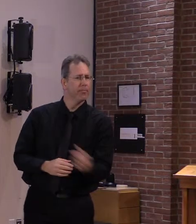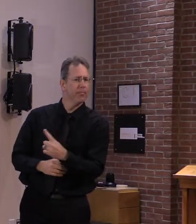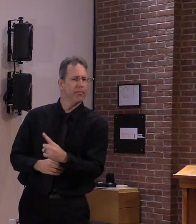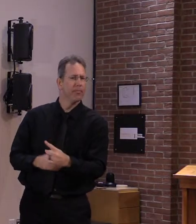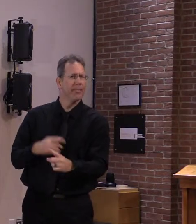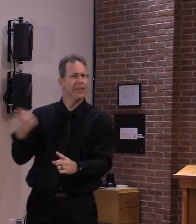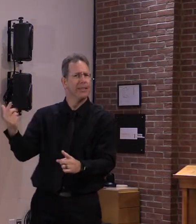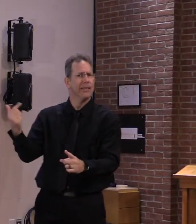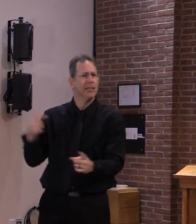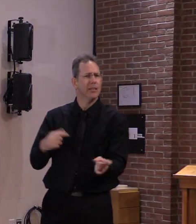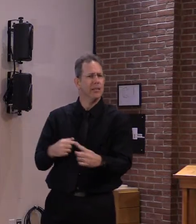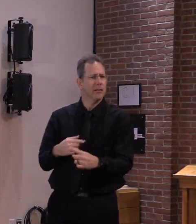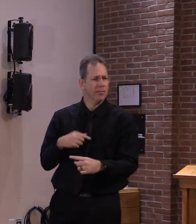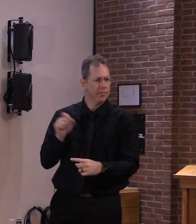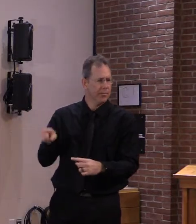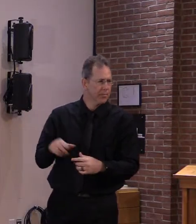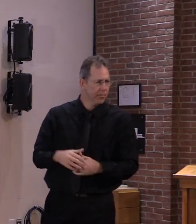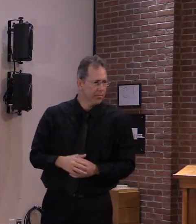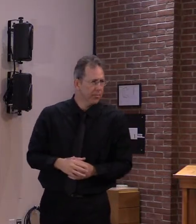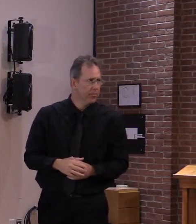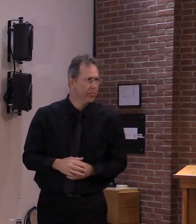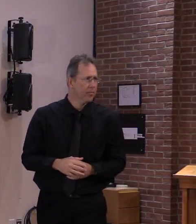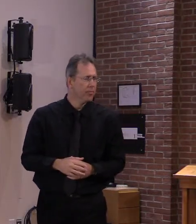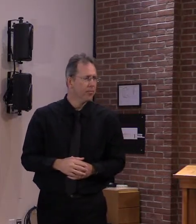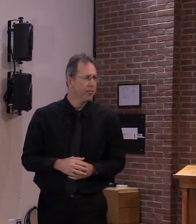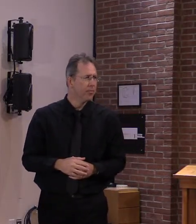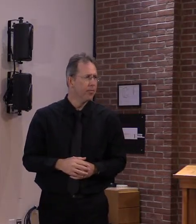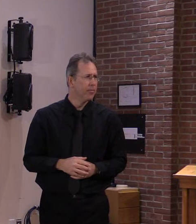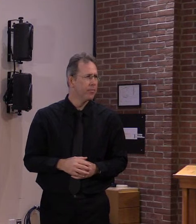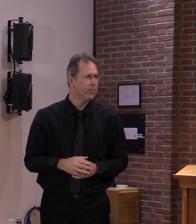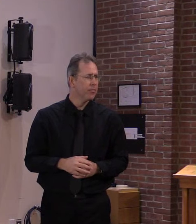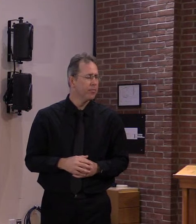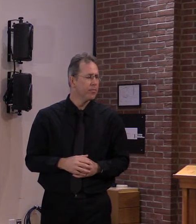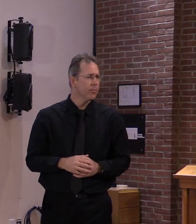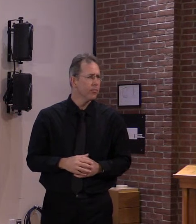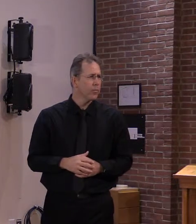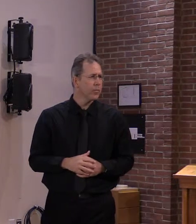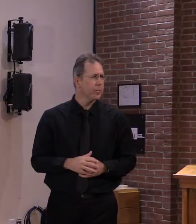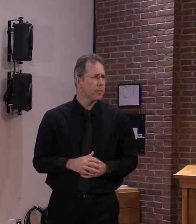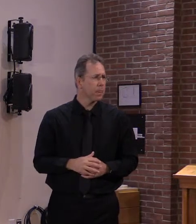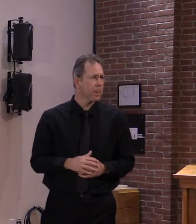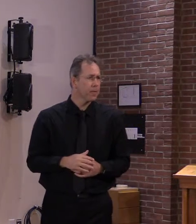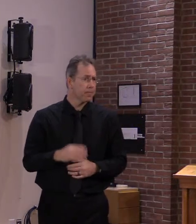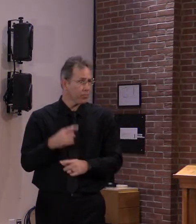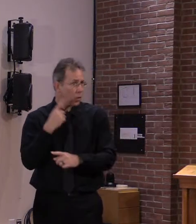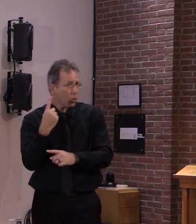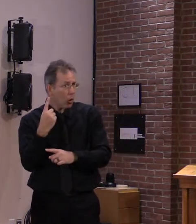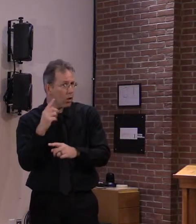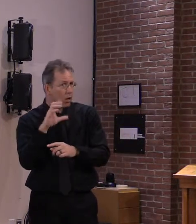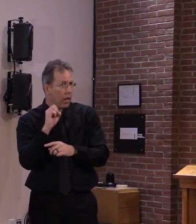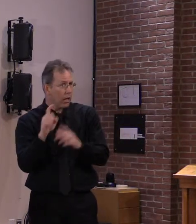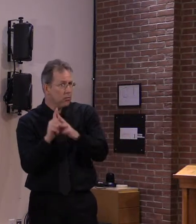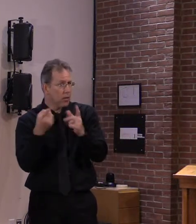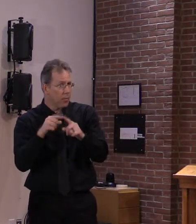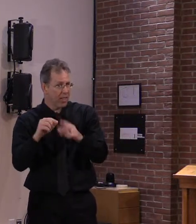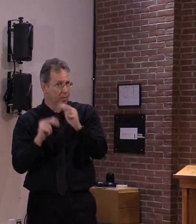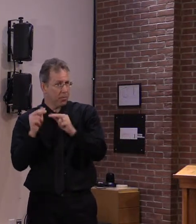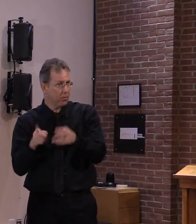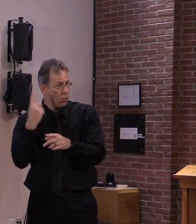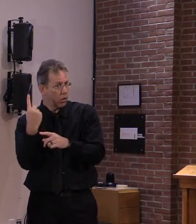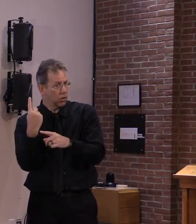of its COVID regulation. What effect will that ruling have